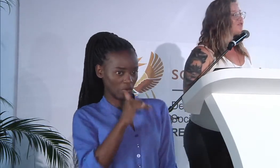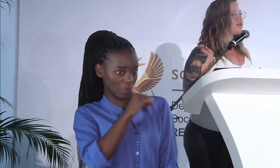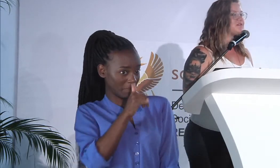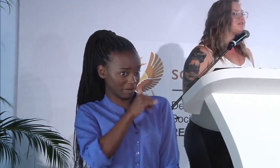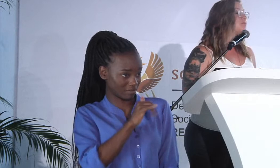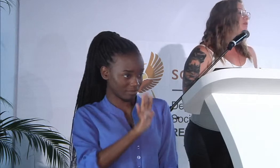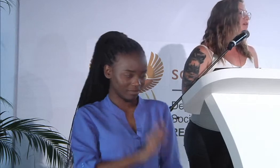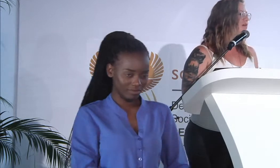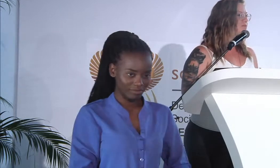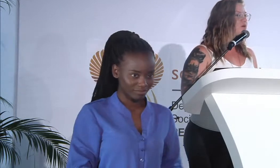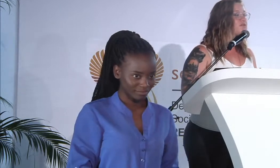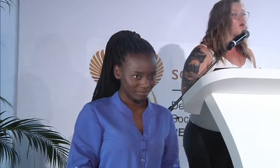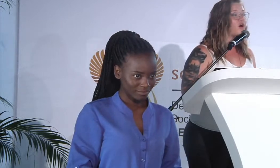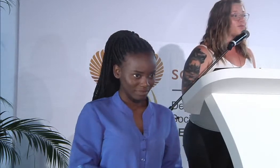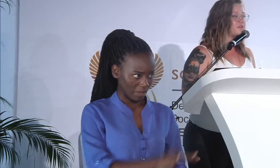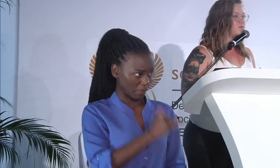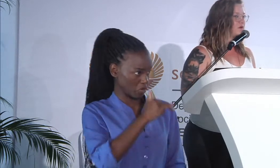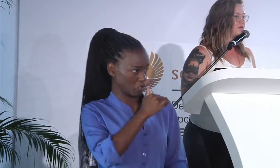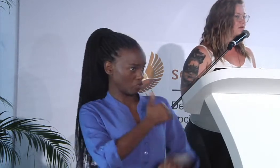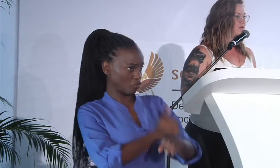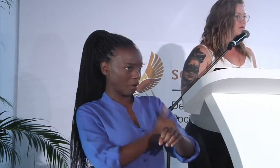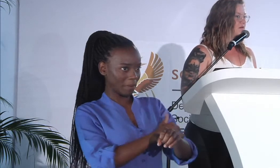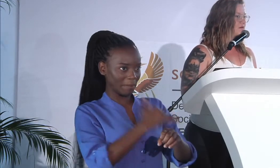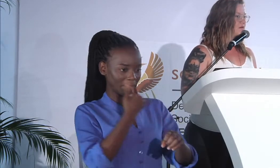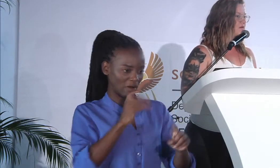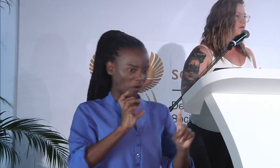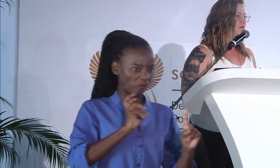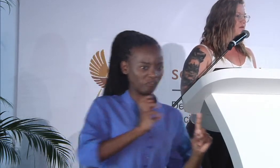use drugs doesn't mean I'm going to harm someone.